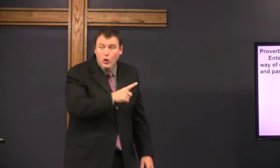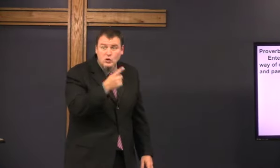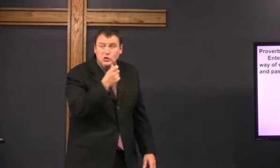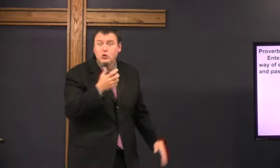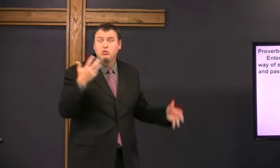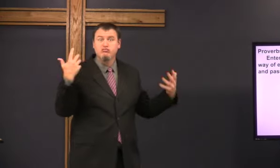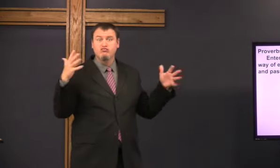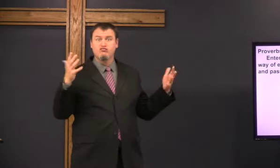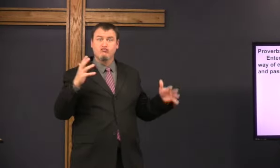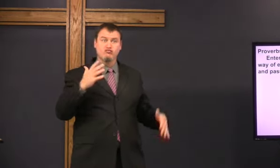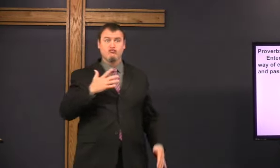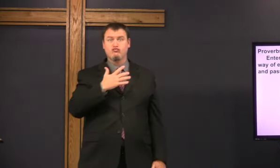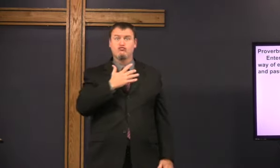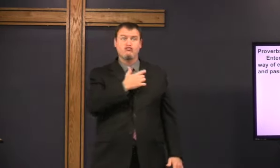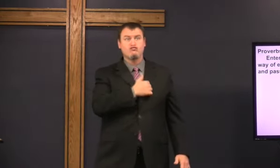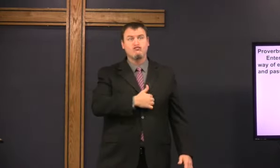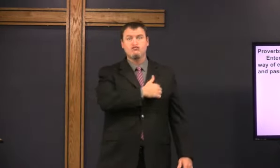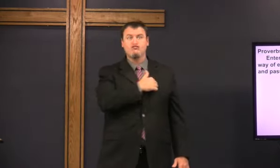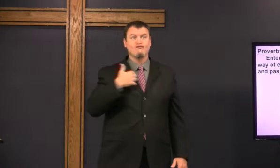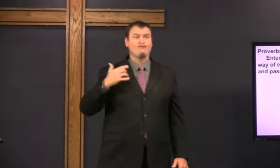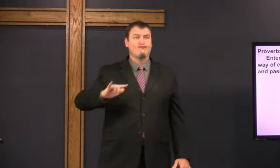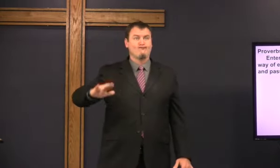I'm seeking to save the lost.